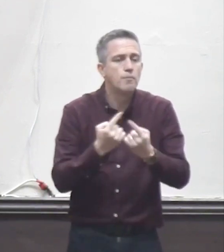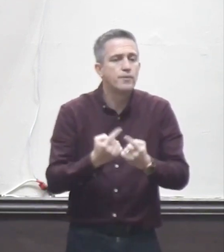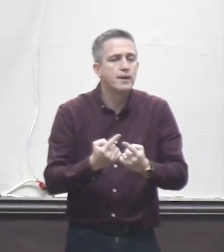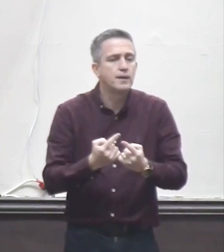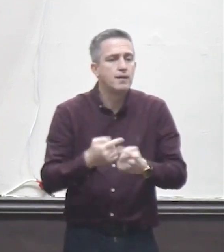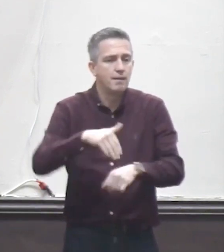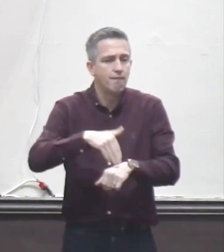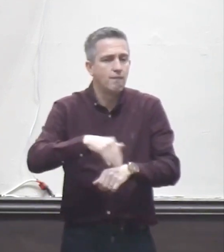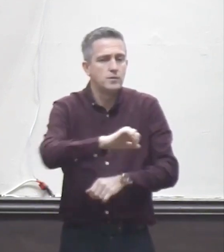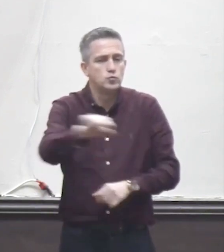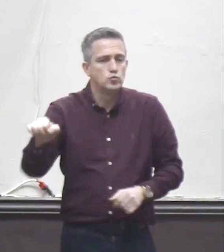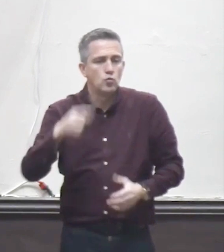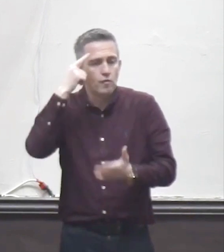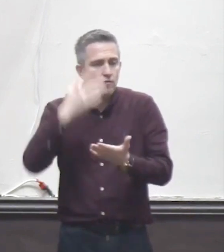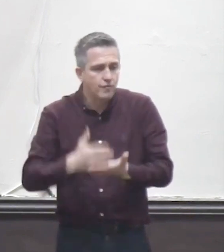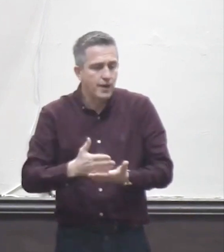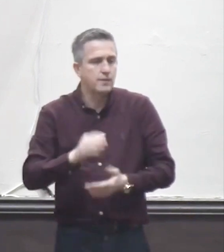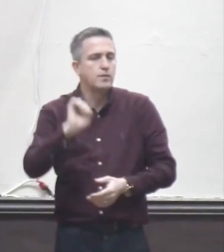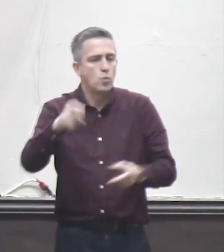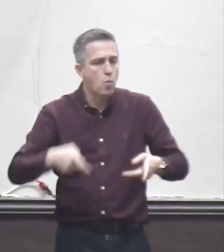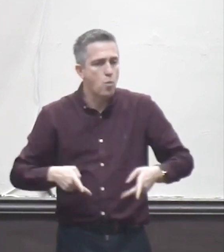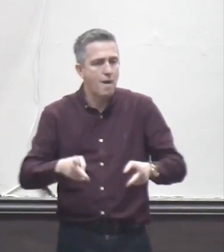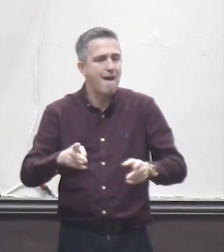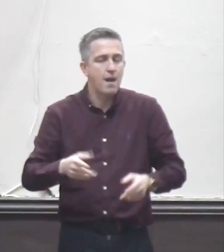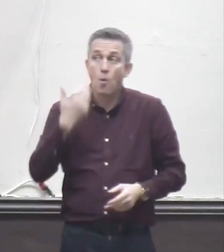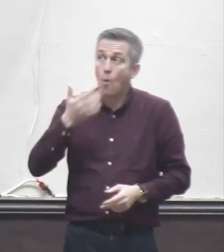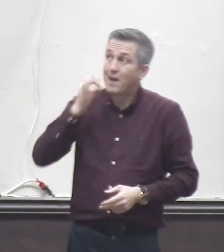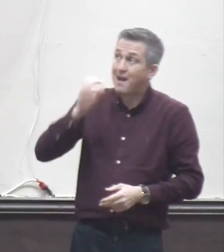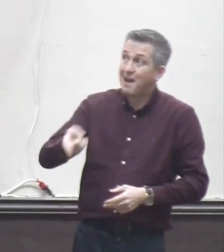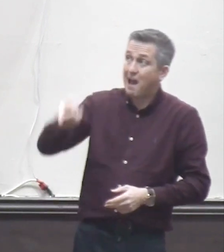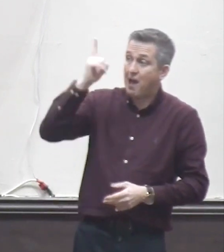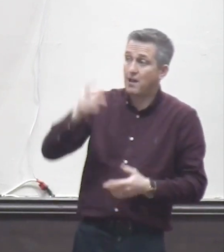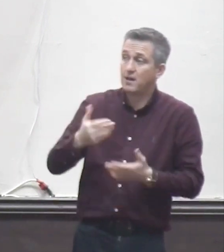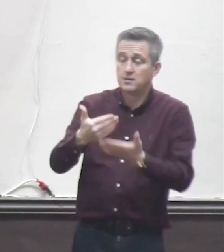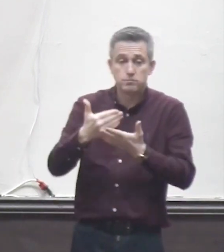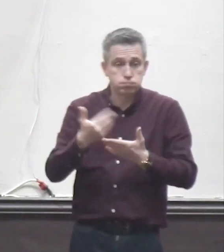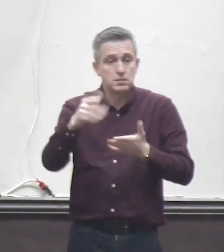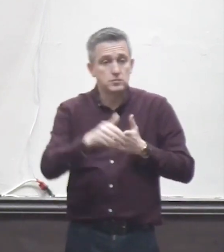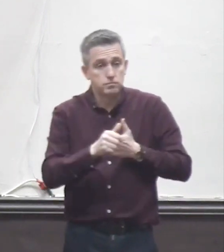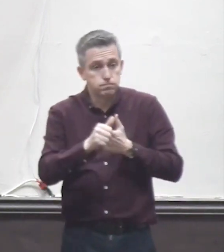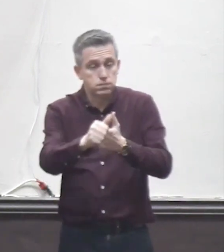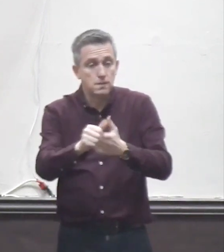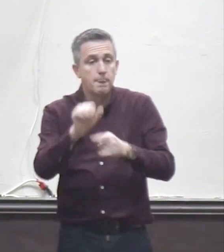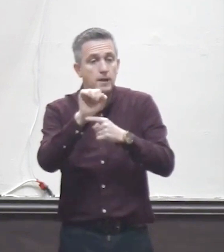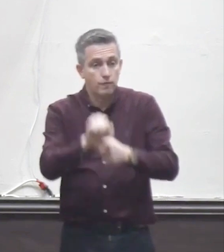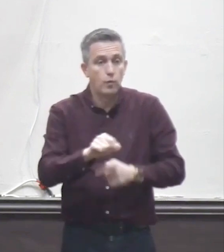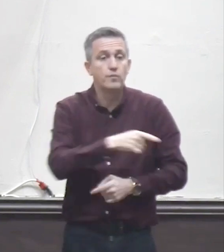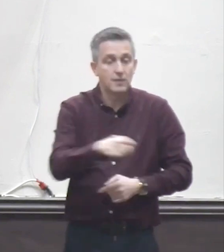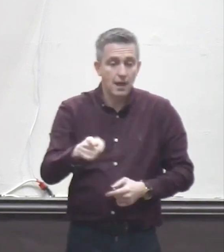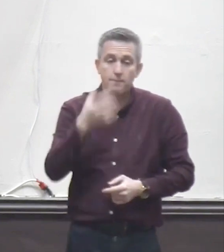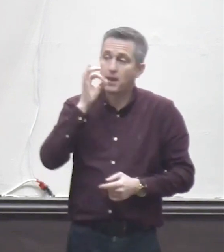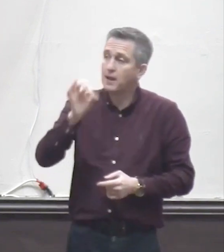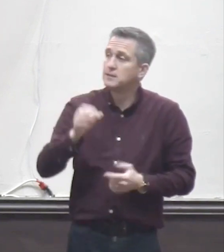say anything that which contradicts it. And I ask Allah to keep us upon guidance and pure from Shirk. And I'll ask Allah to